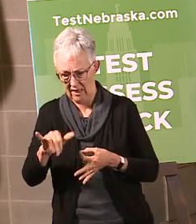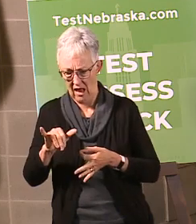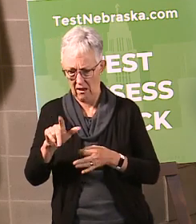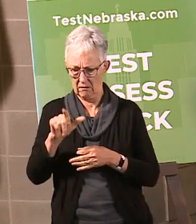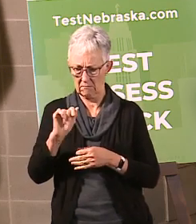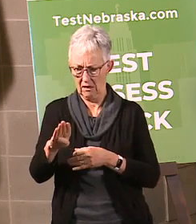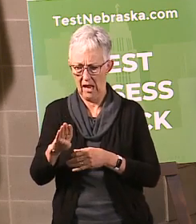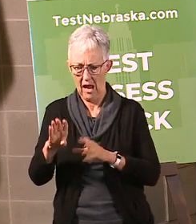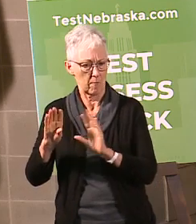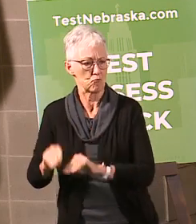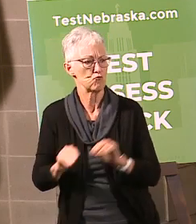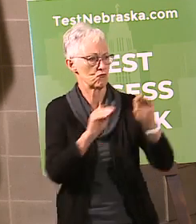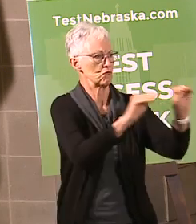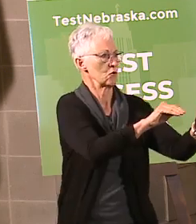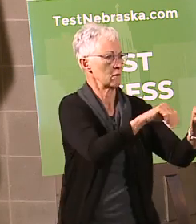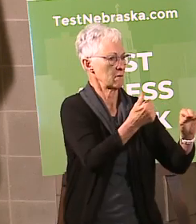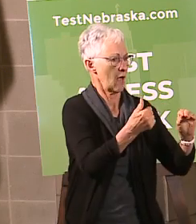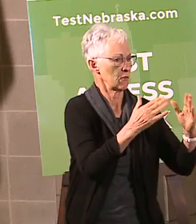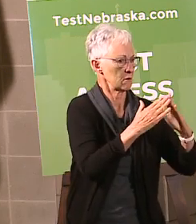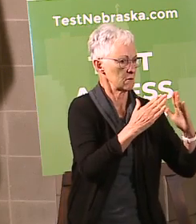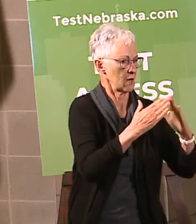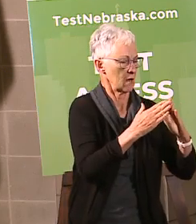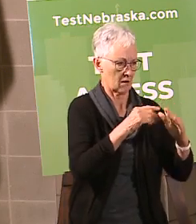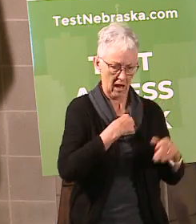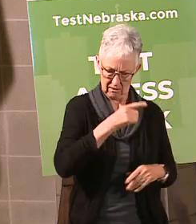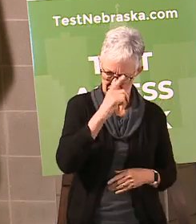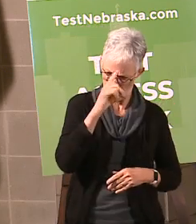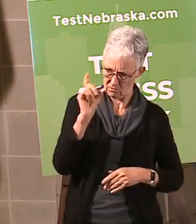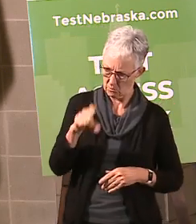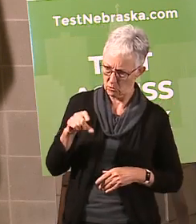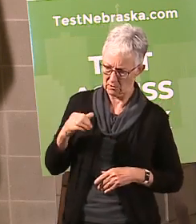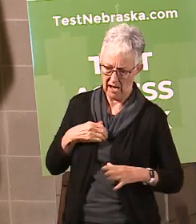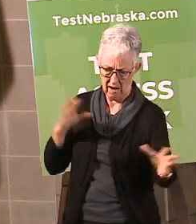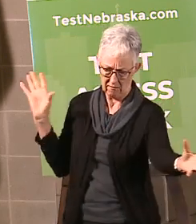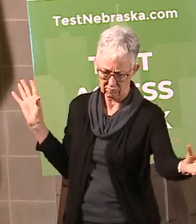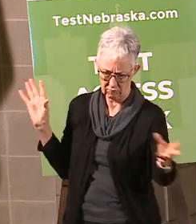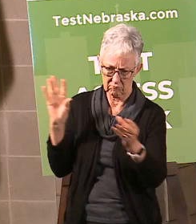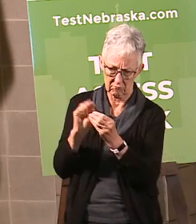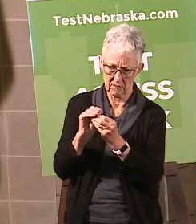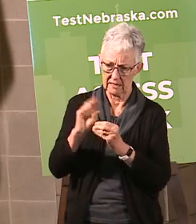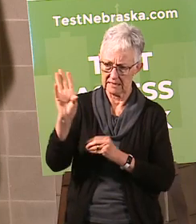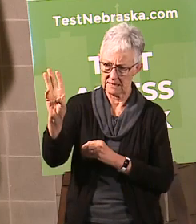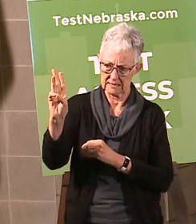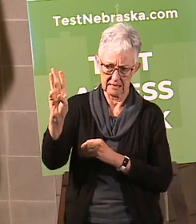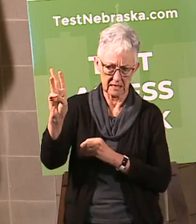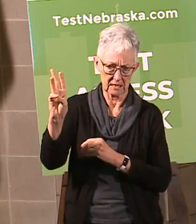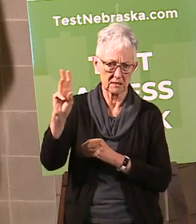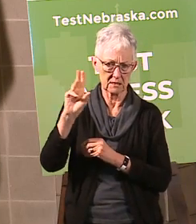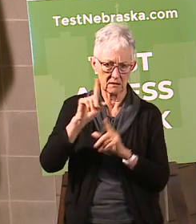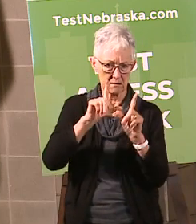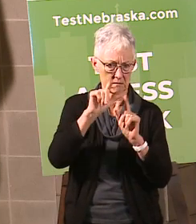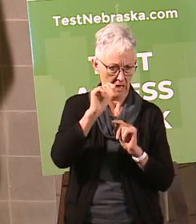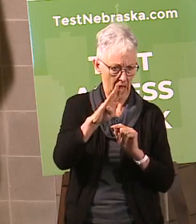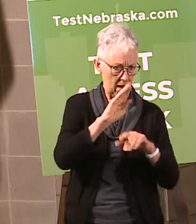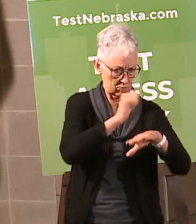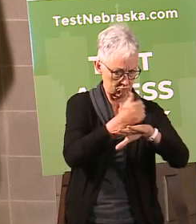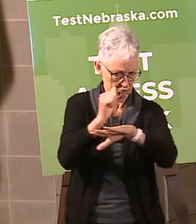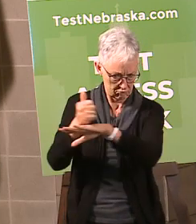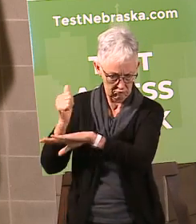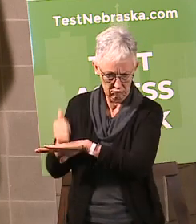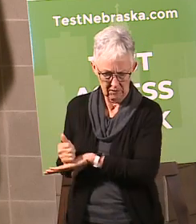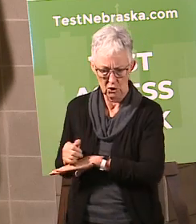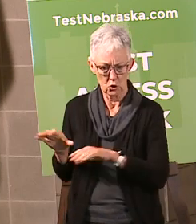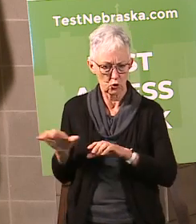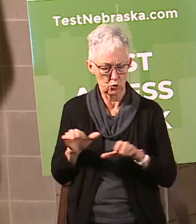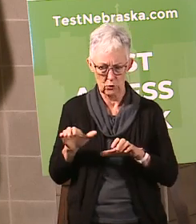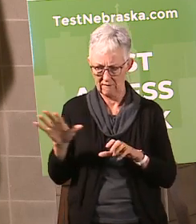6 testing stations doing about 500 a day. Yes, Charlie, so as we ramp this up, that's where our long-term goal is, to get to those 6 mobile testing